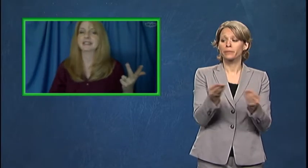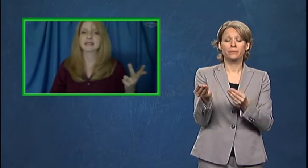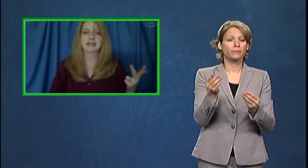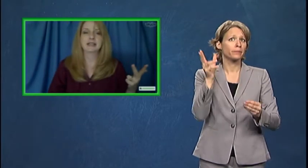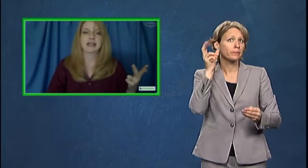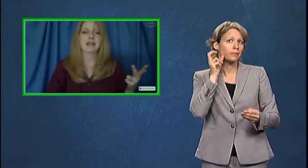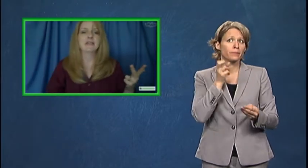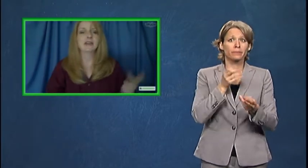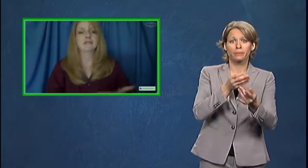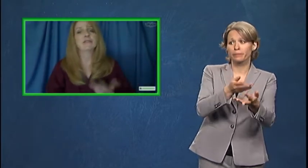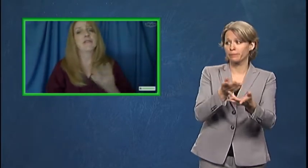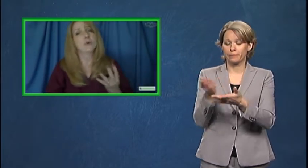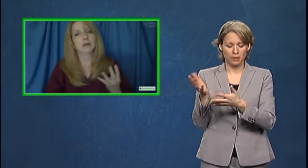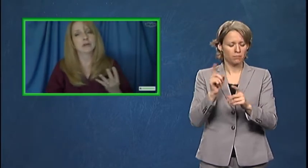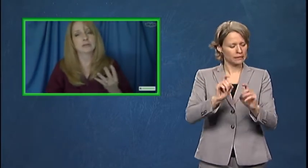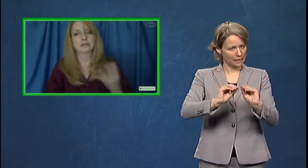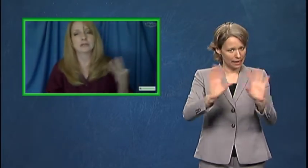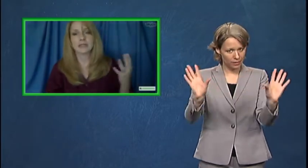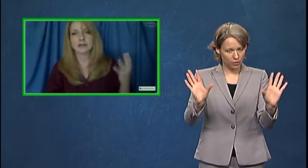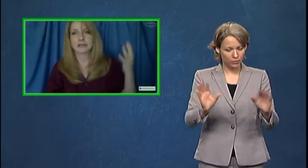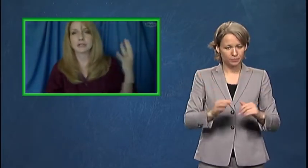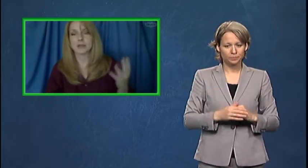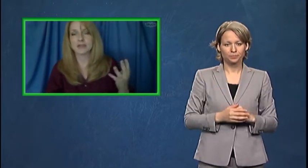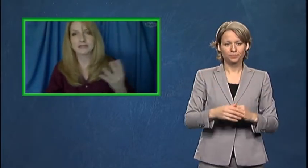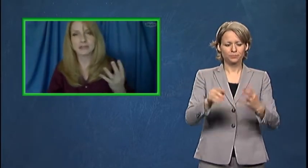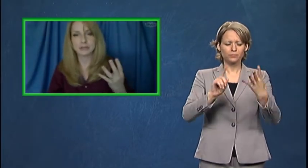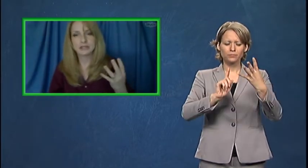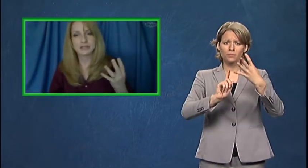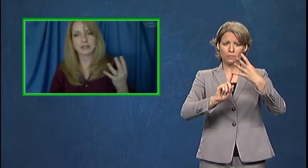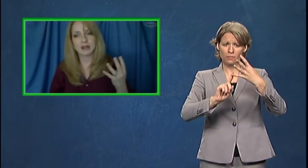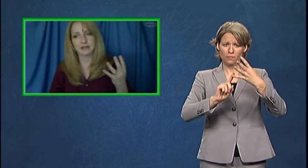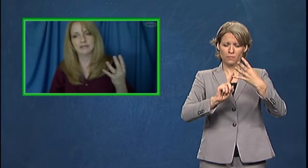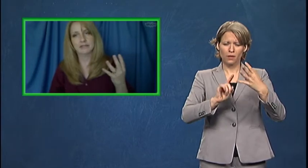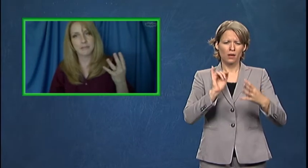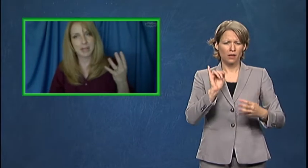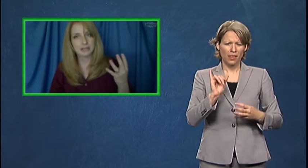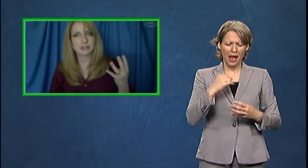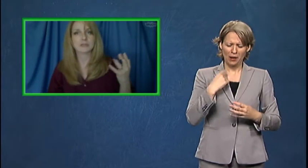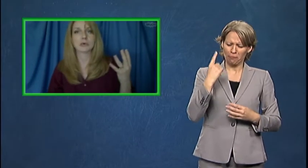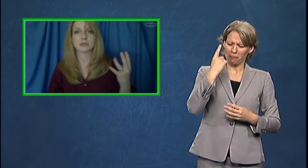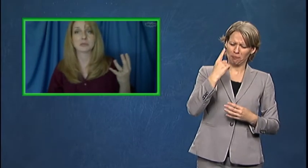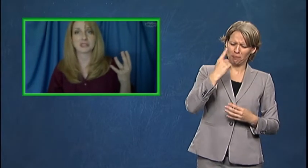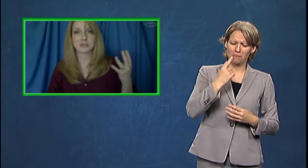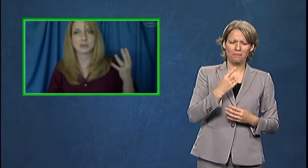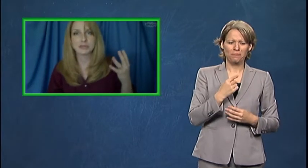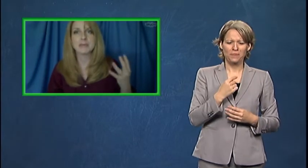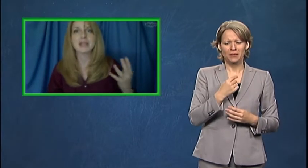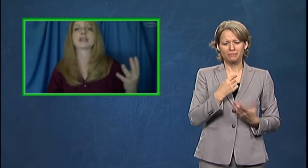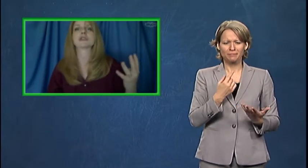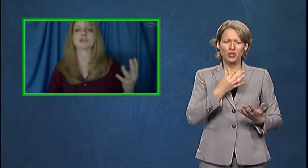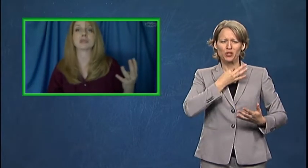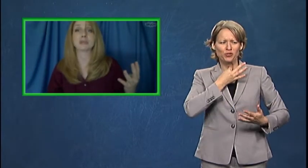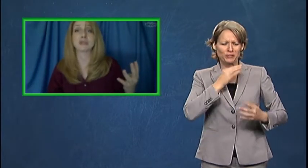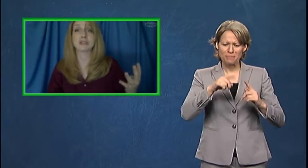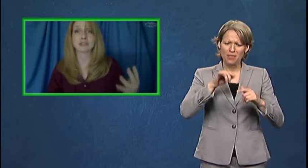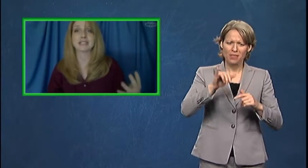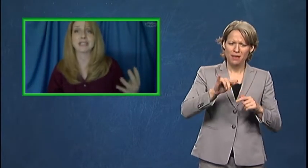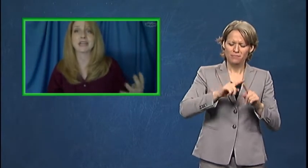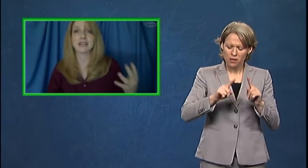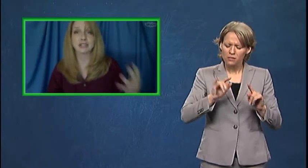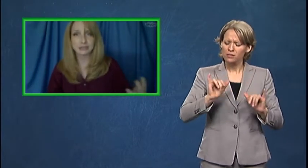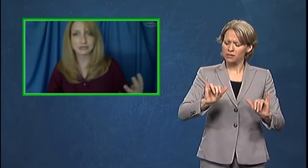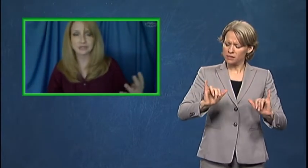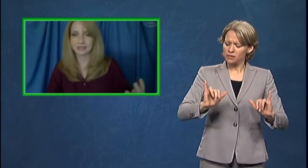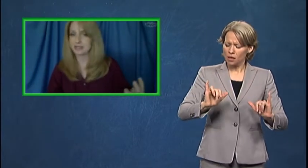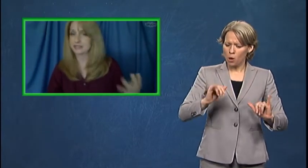ed. And then 4, the curious one I've noted, and it kind of makes us more responsible for making sure people understand